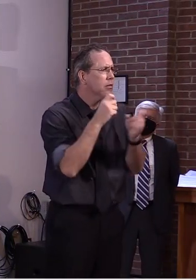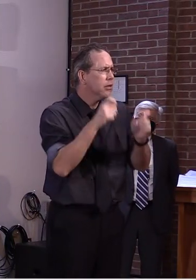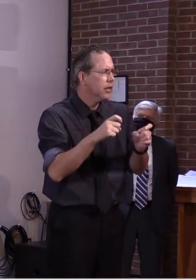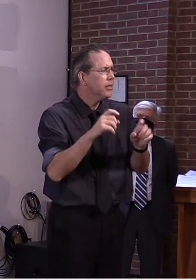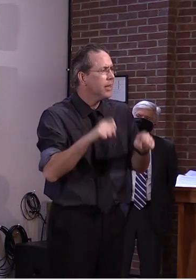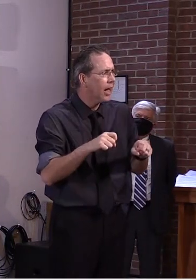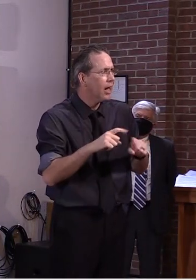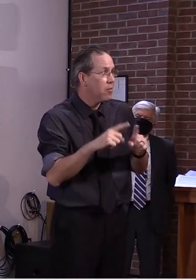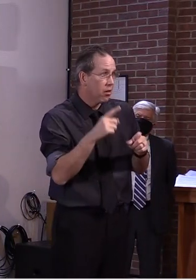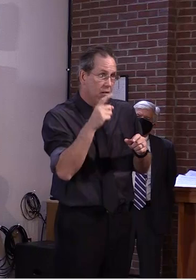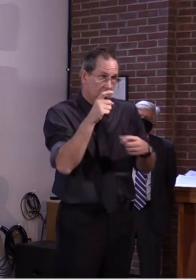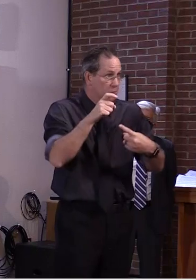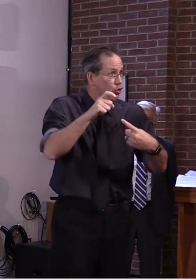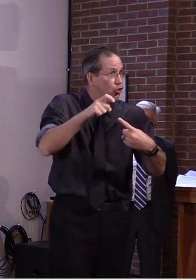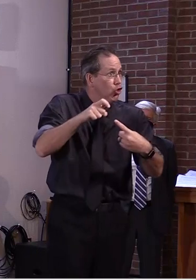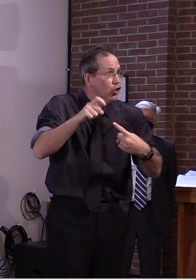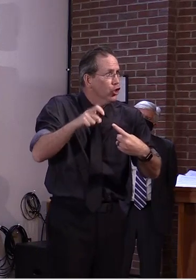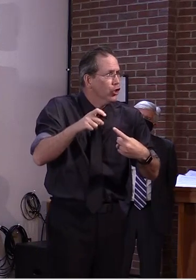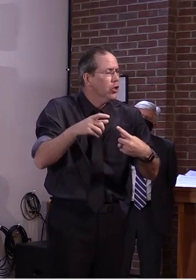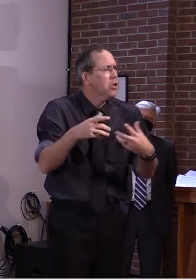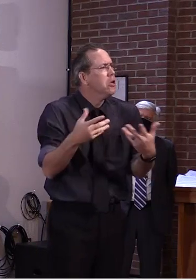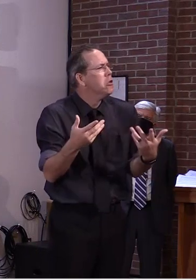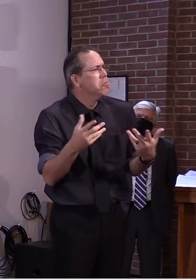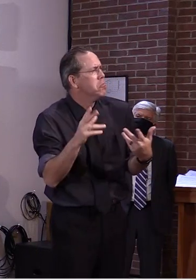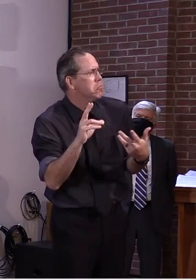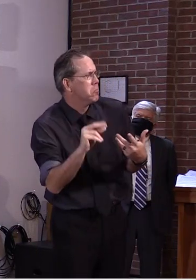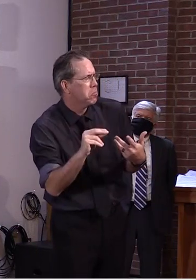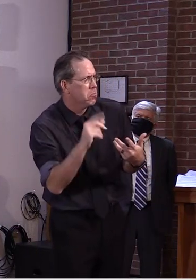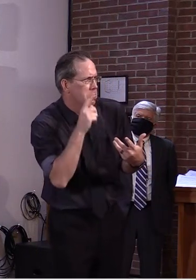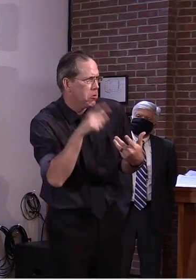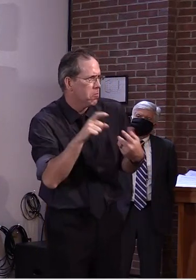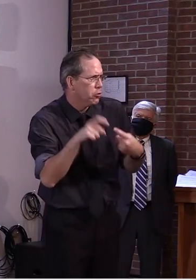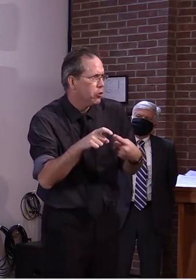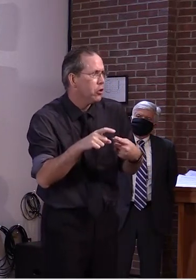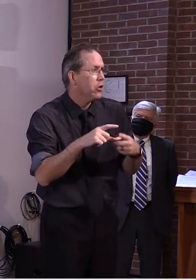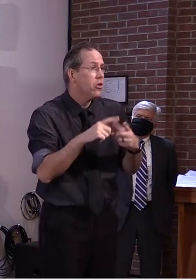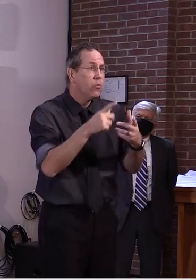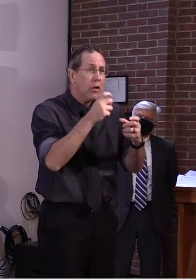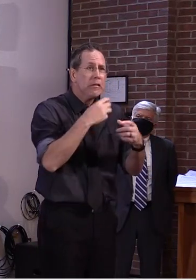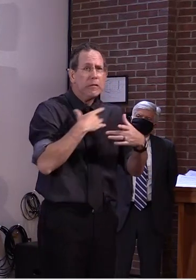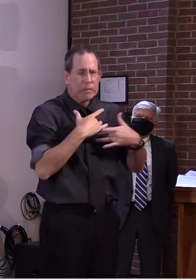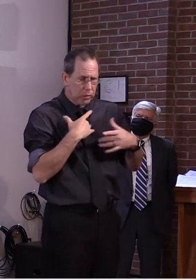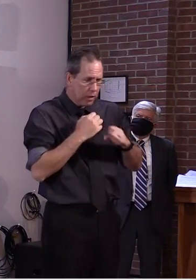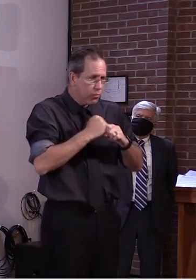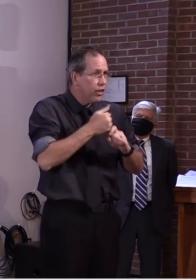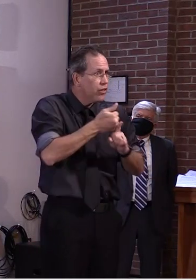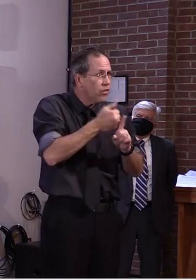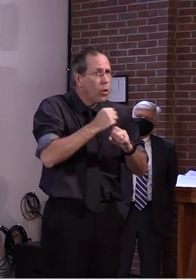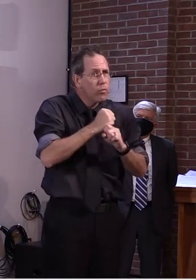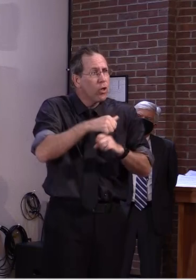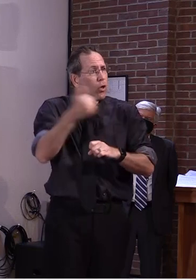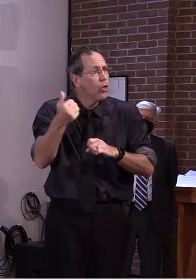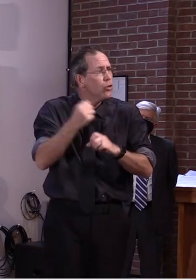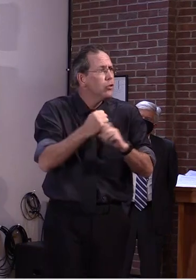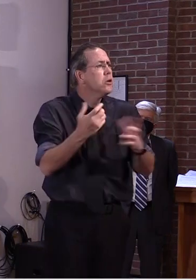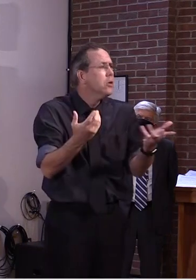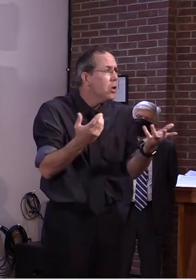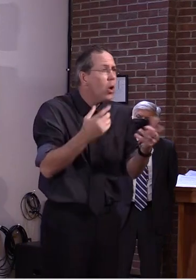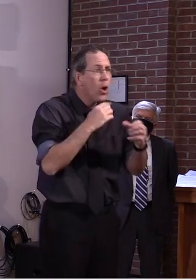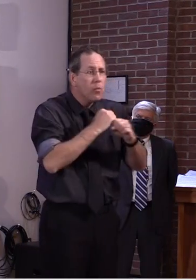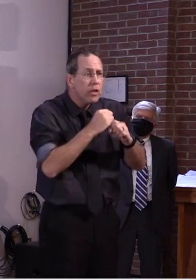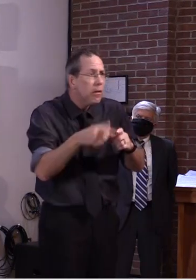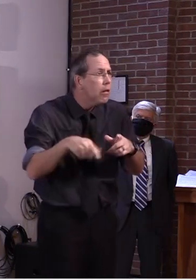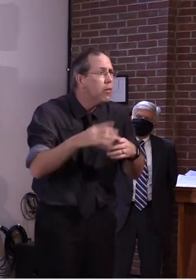The best way to protect yourself from COVID-19 and keep our schools and economy open is to follow all of the